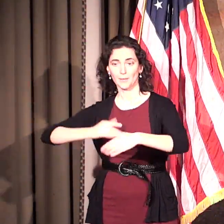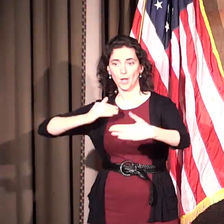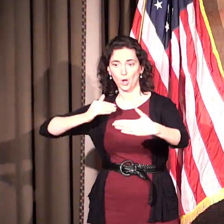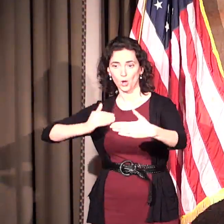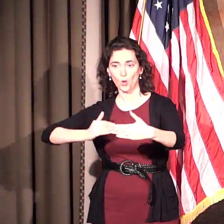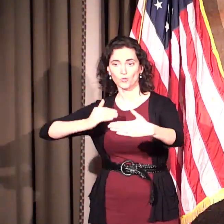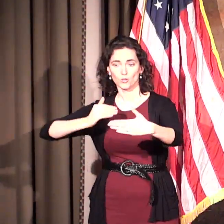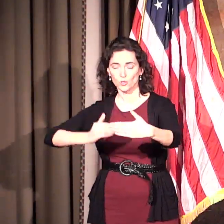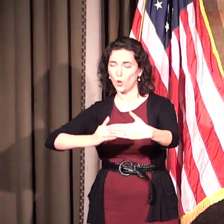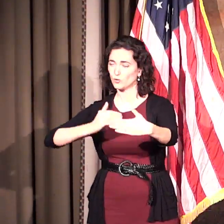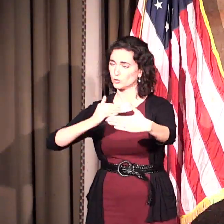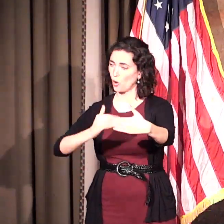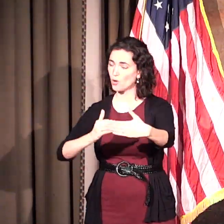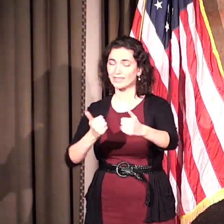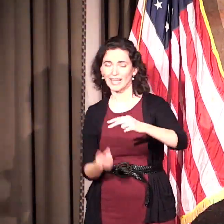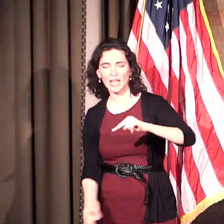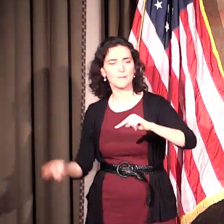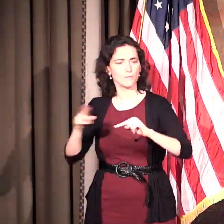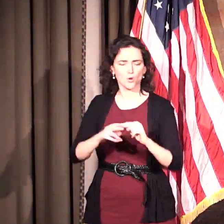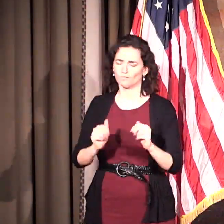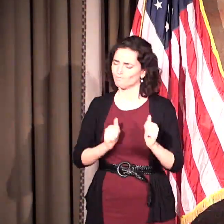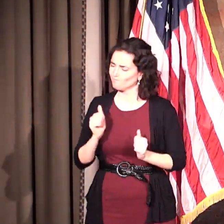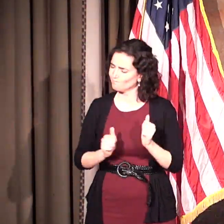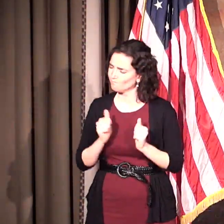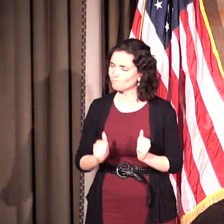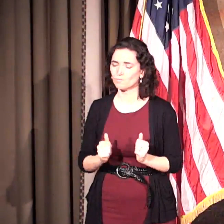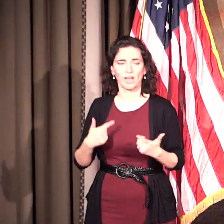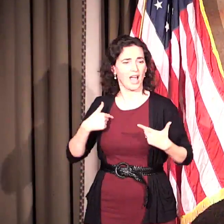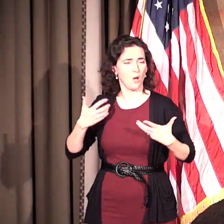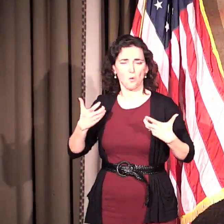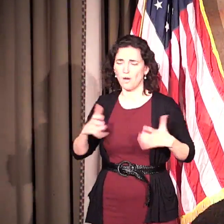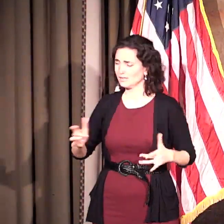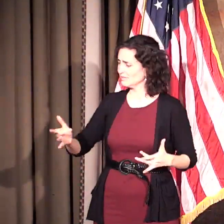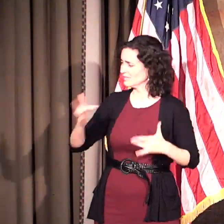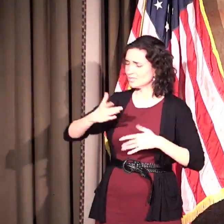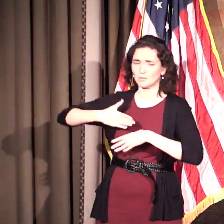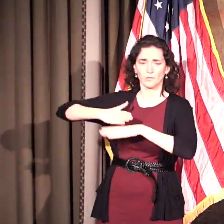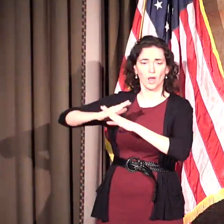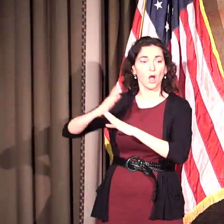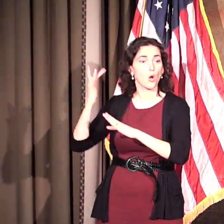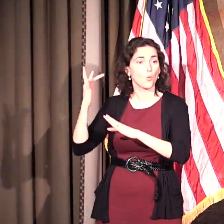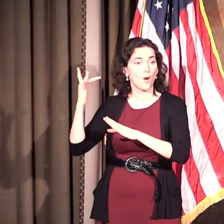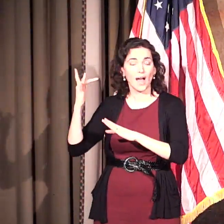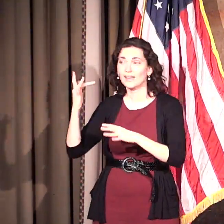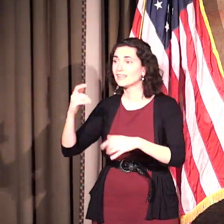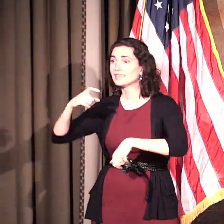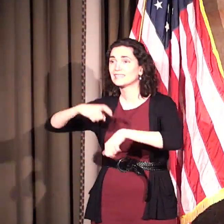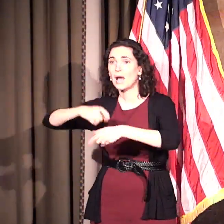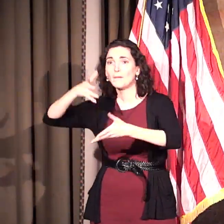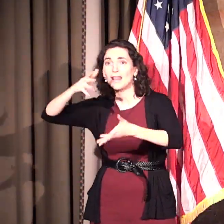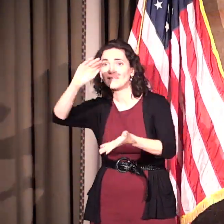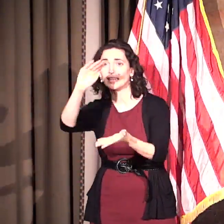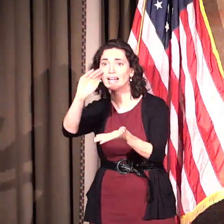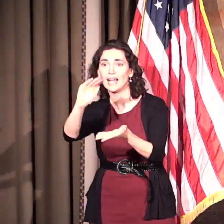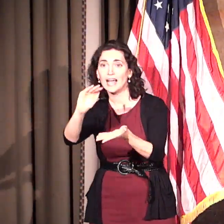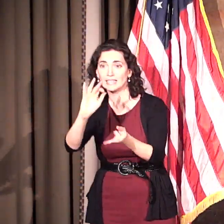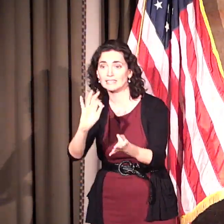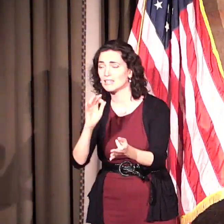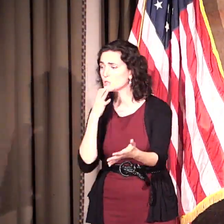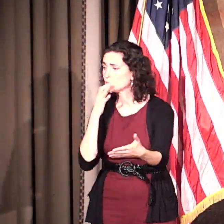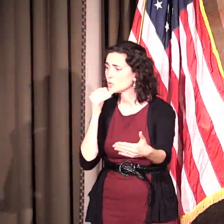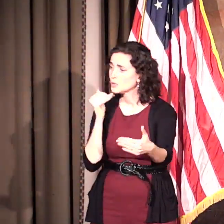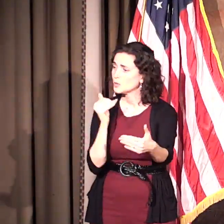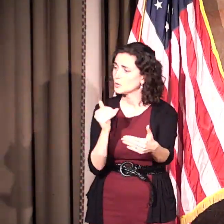sense to do everything we can to prevent contracting the disease, just because we know we have less time to go now than we